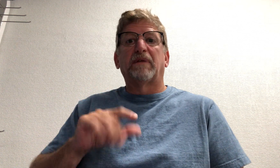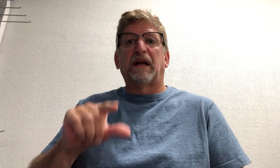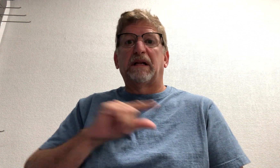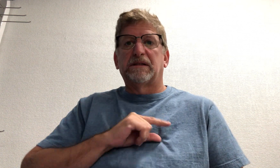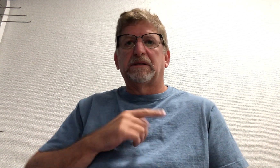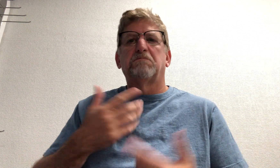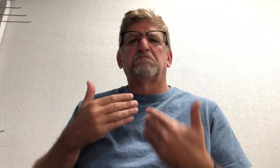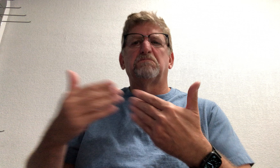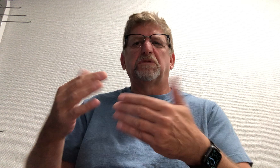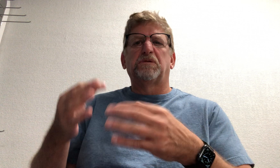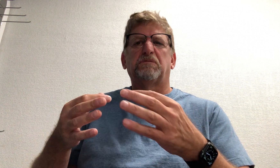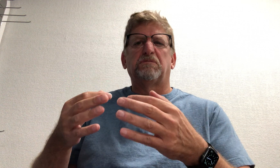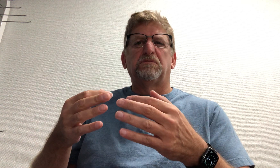Okay, that'd be great, thank you.